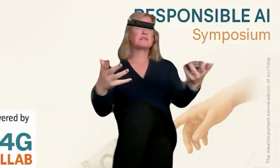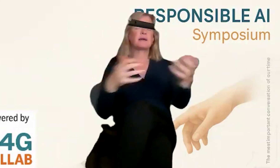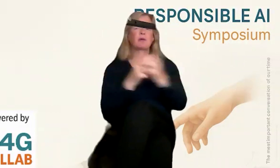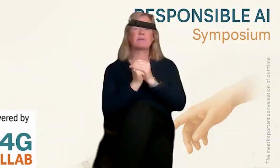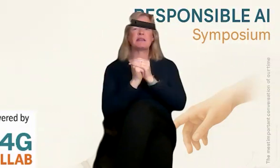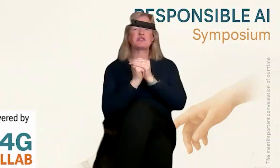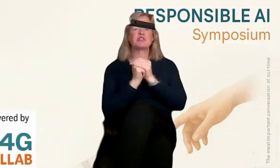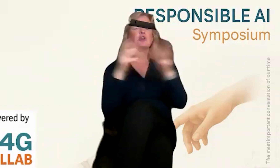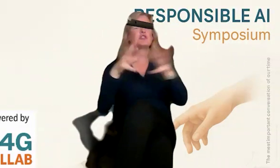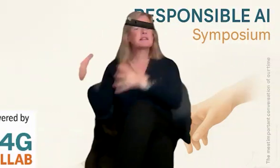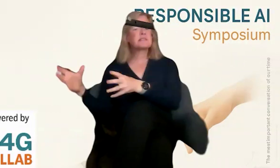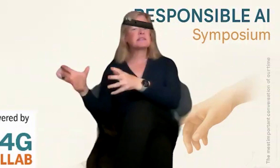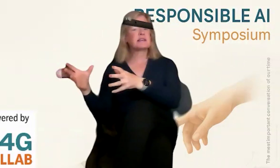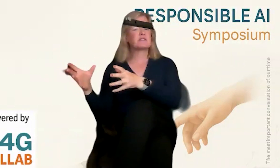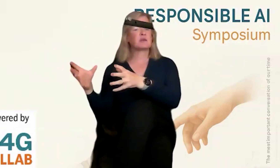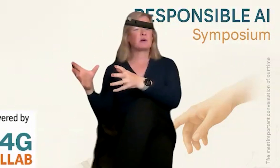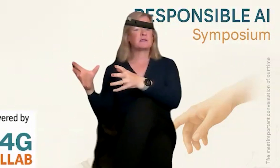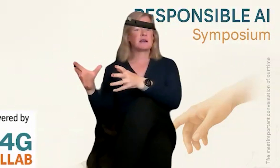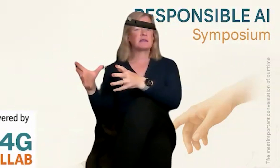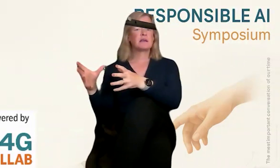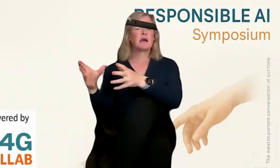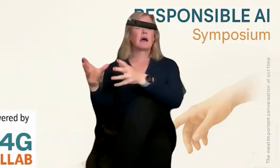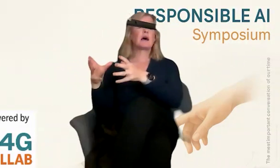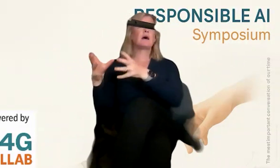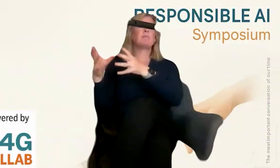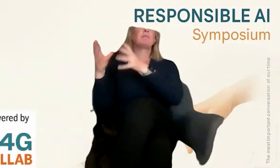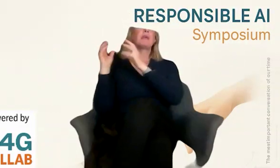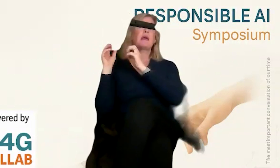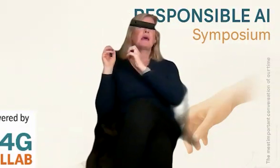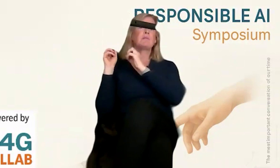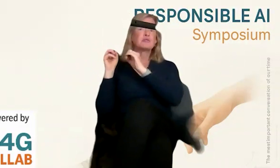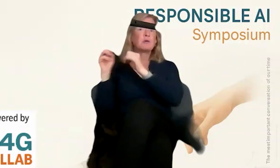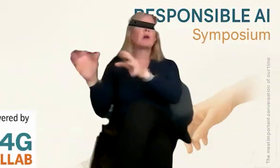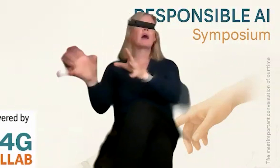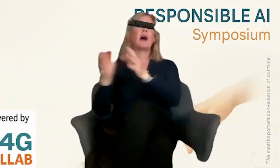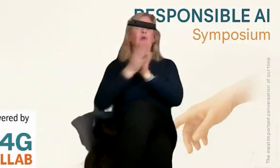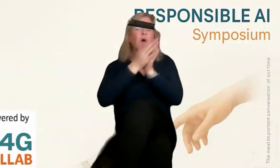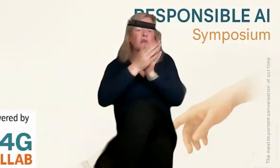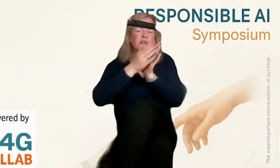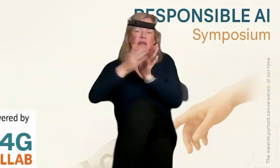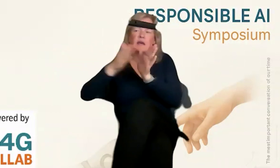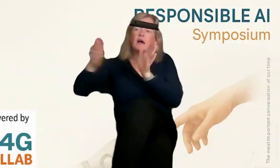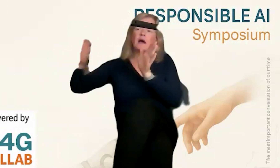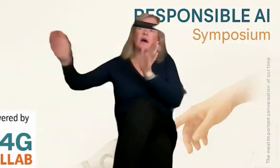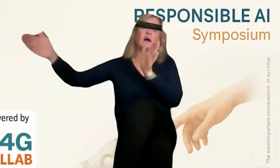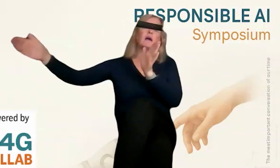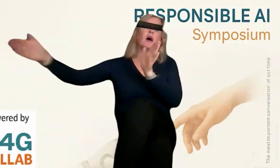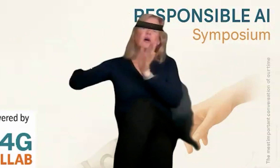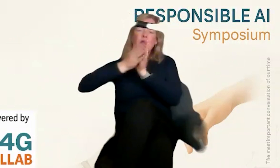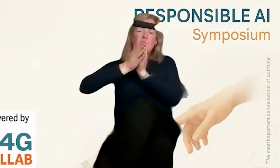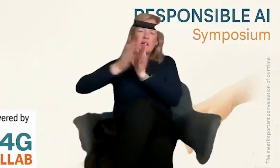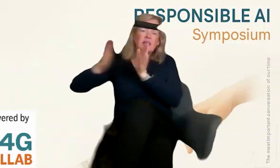workforce type recommendations. So that's the incentives on one side, because we want high quality,